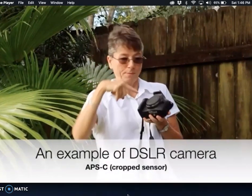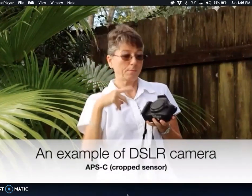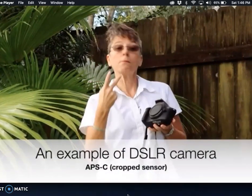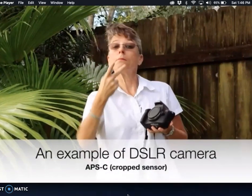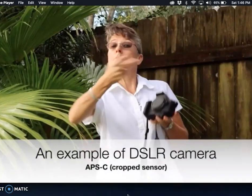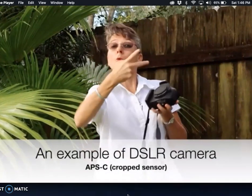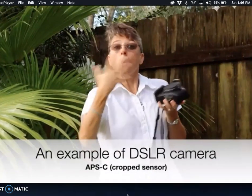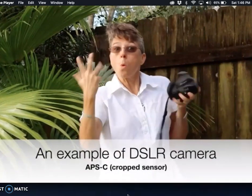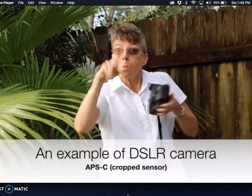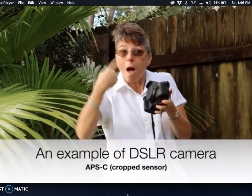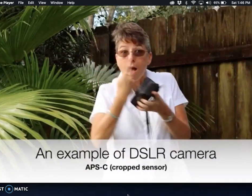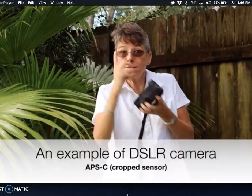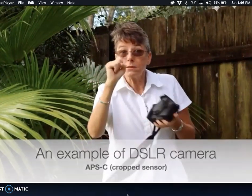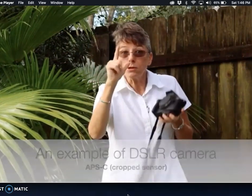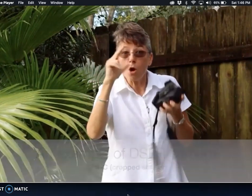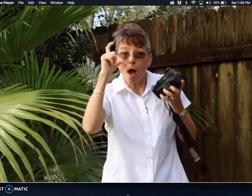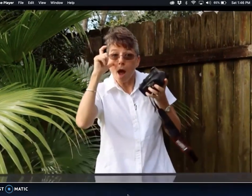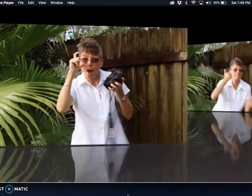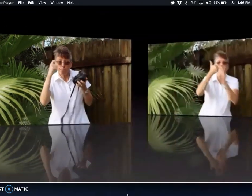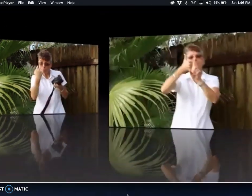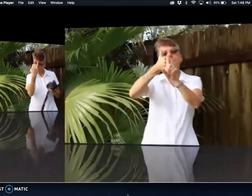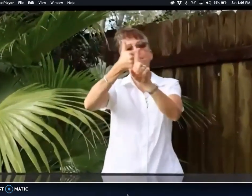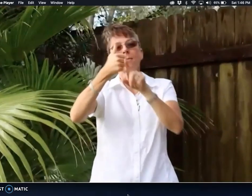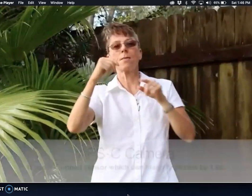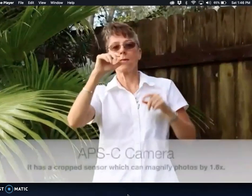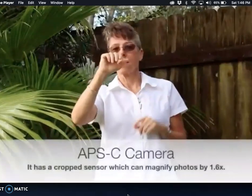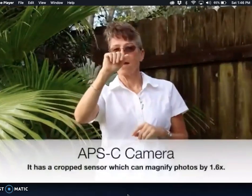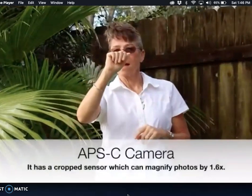So, I have two that I'll be showing you, and they're both DSLR cameras.